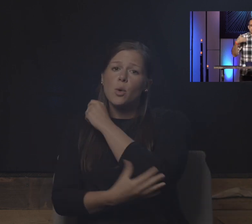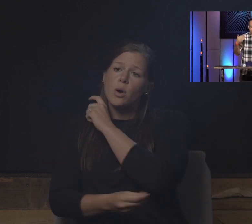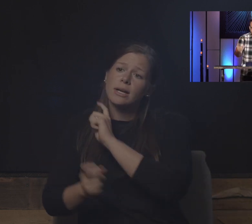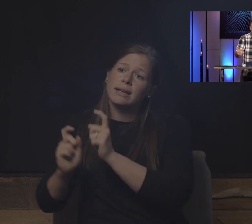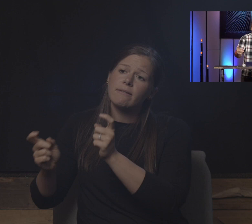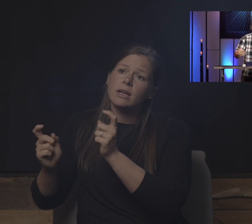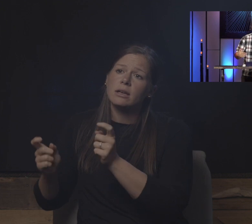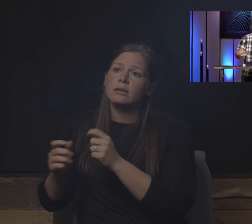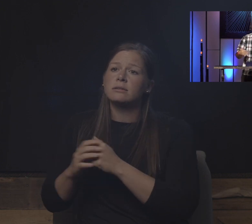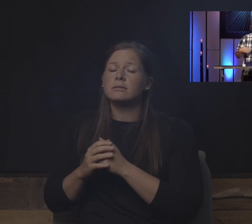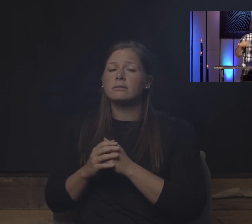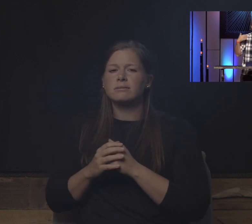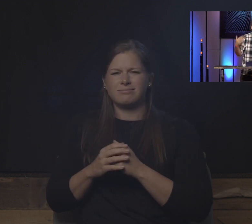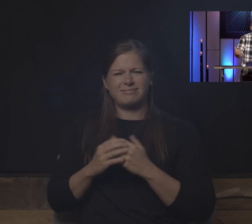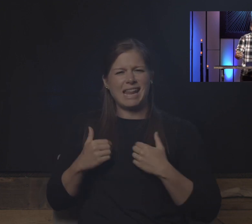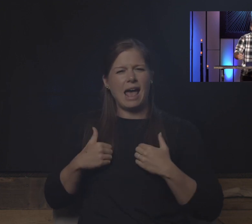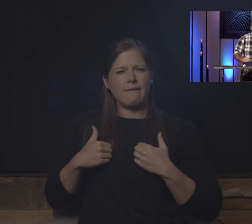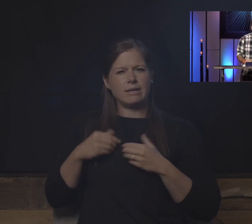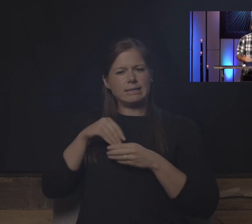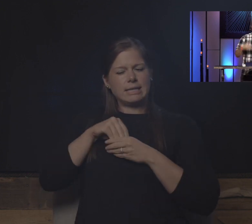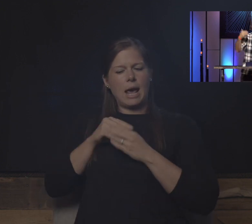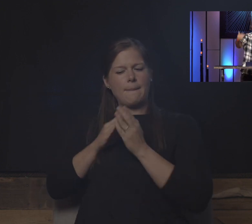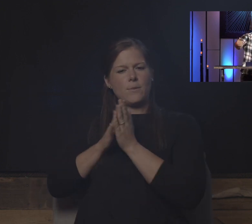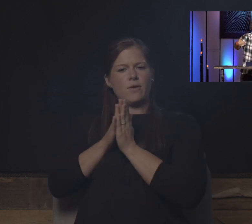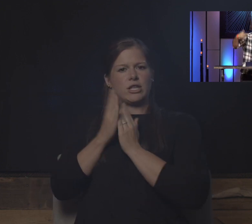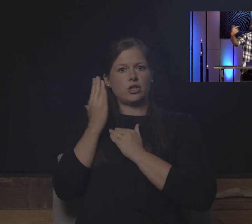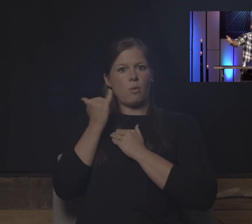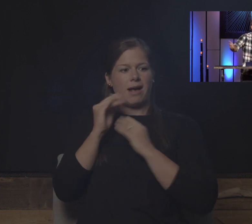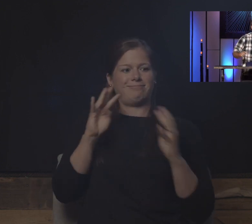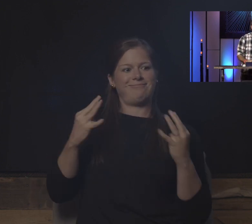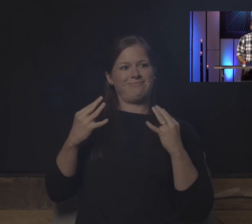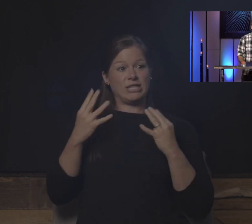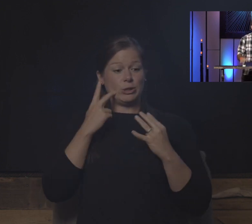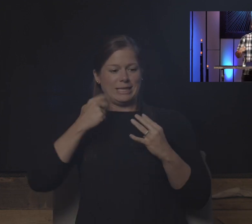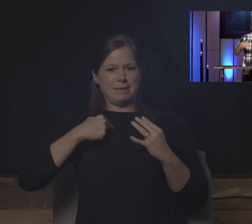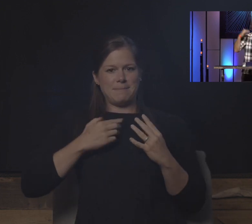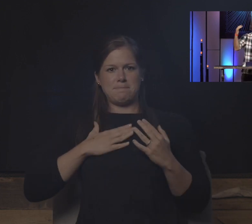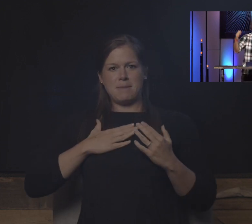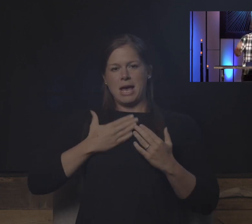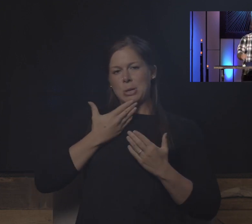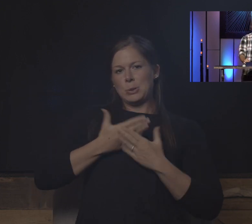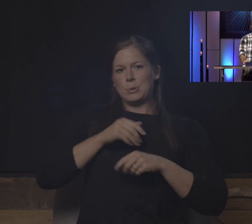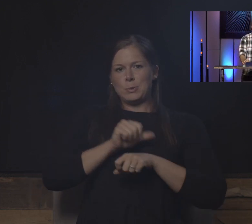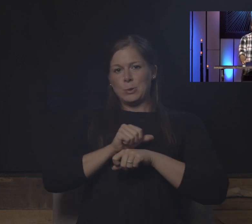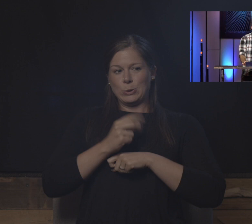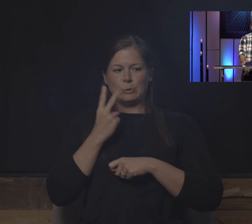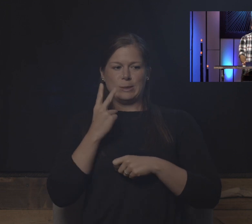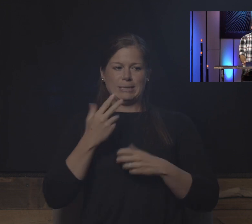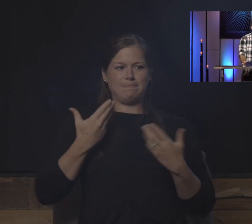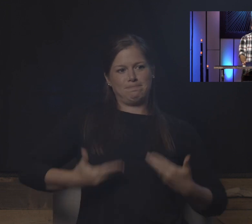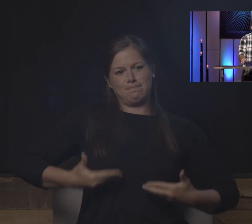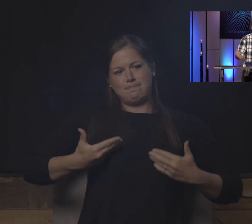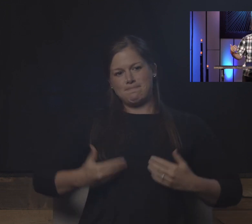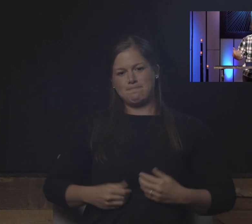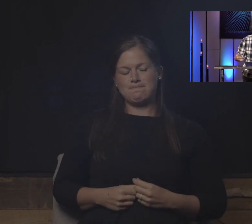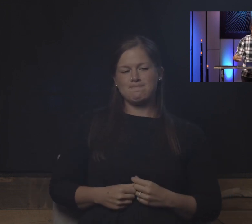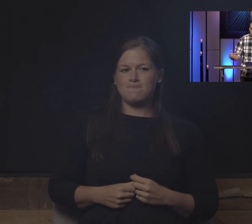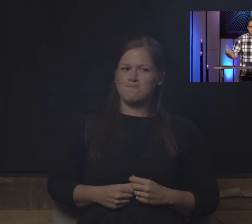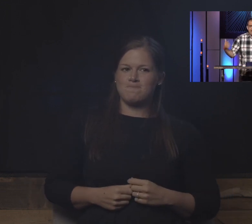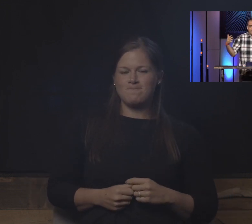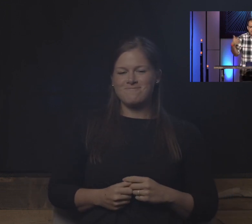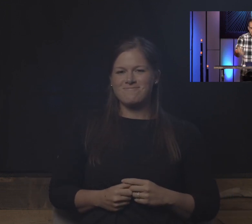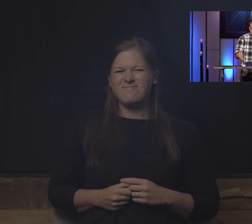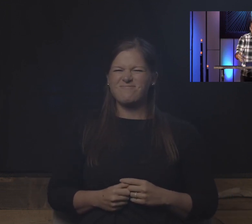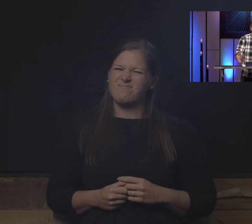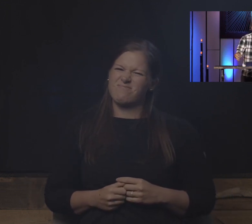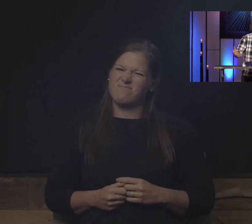make themselves feel good, to make themselves look good, to be noticed for doing good to other people, to get promoted. No matter how much they